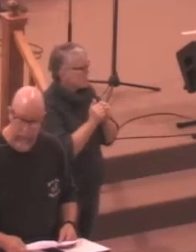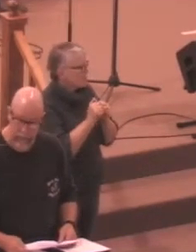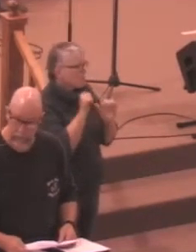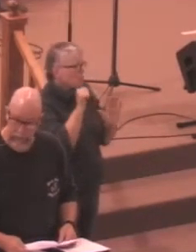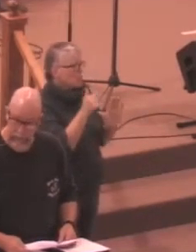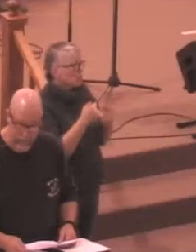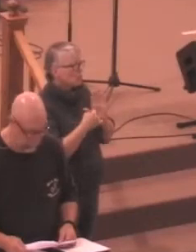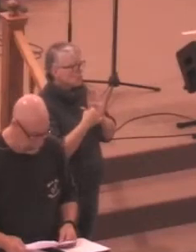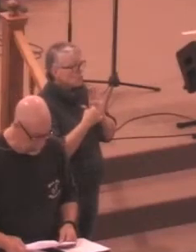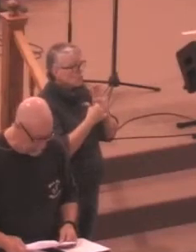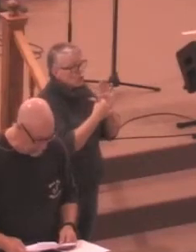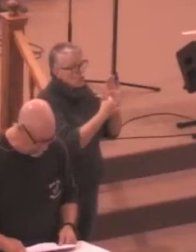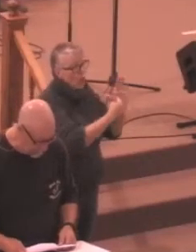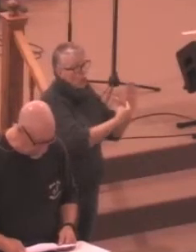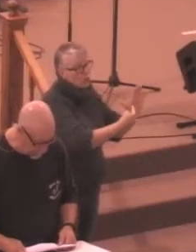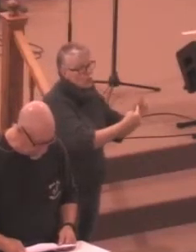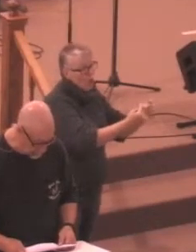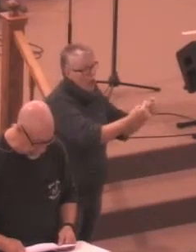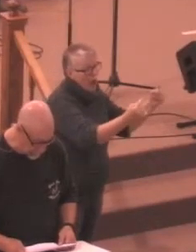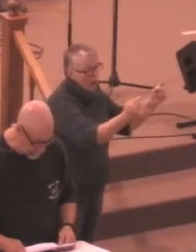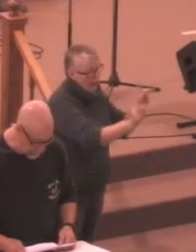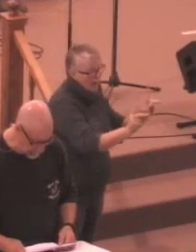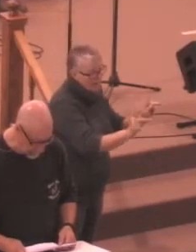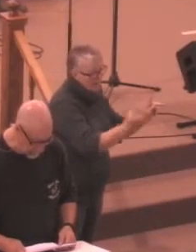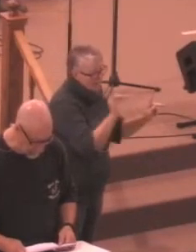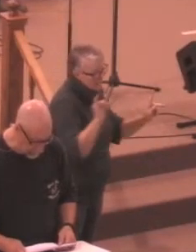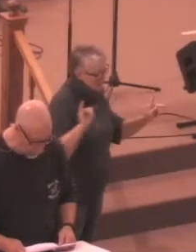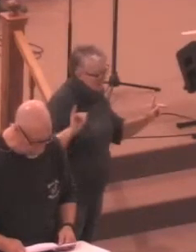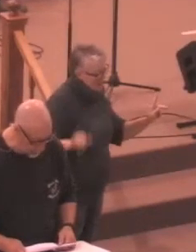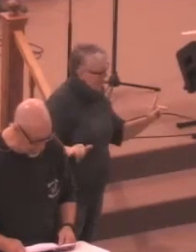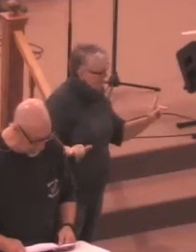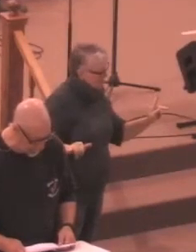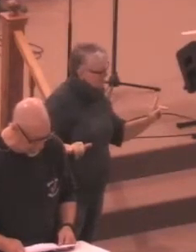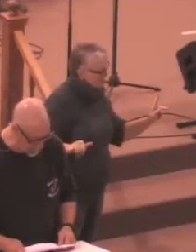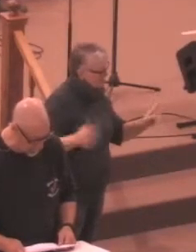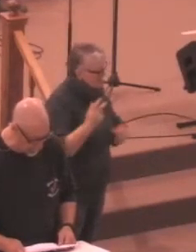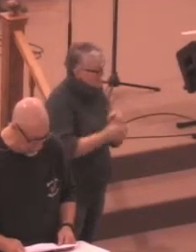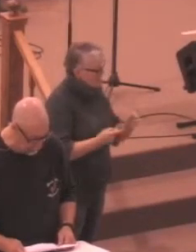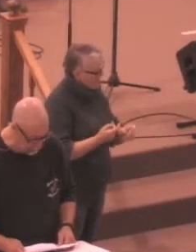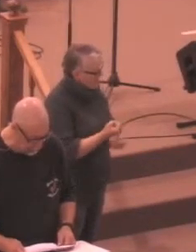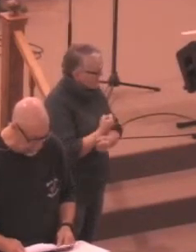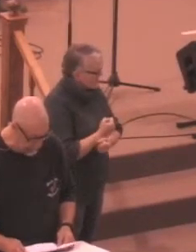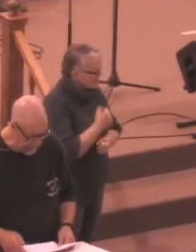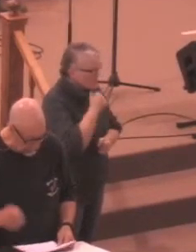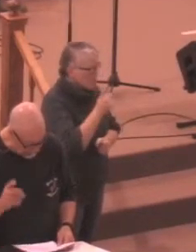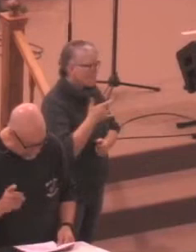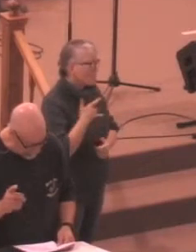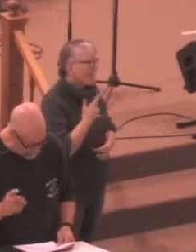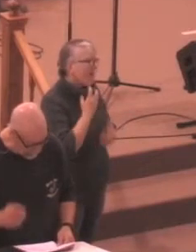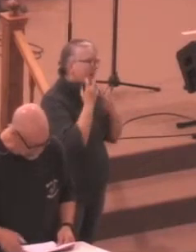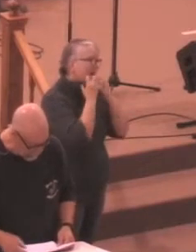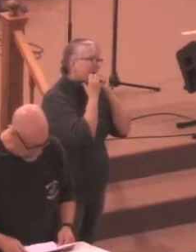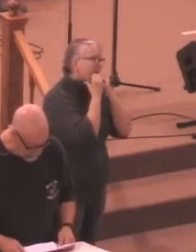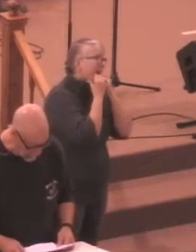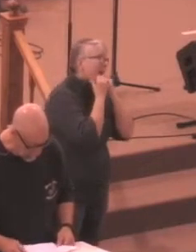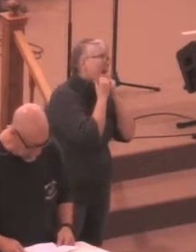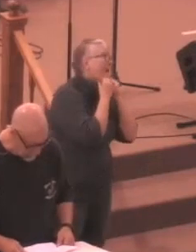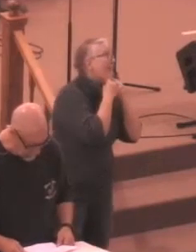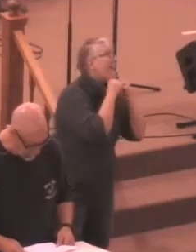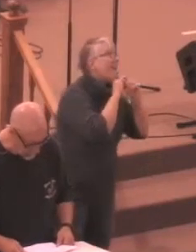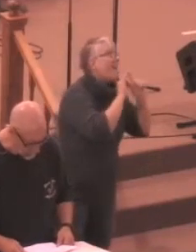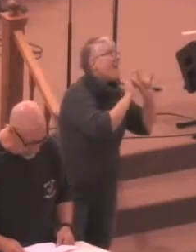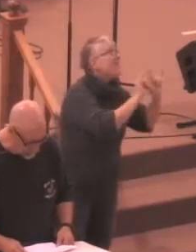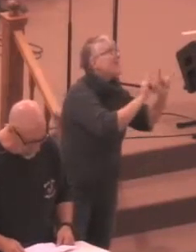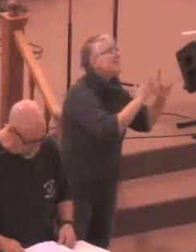our enemies phileo love because we do not feel warm and affectionate toward them. However, God